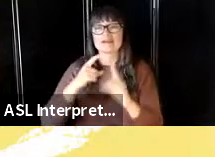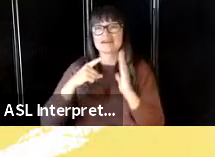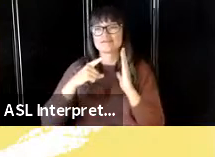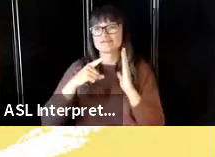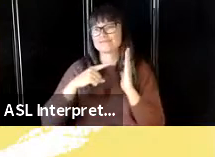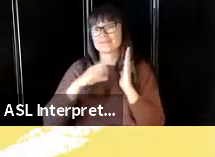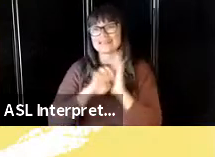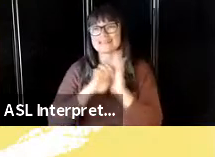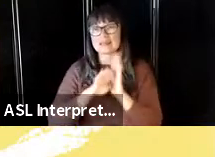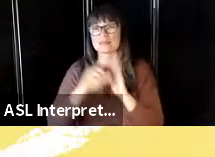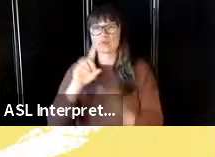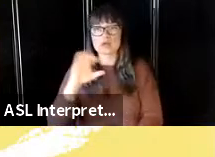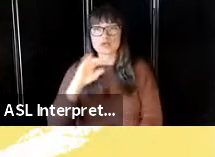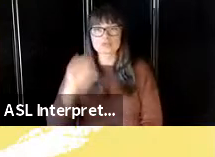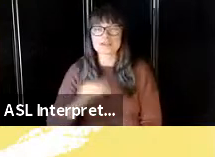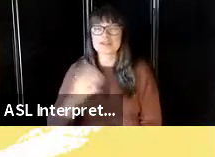like